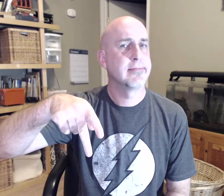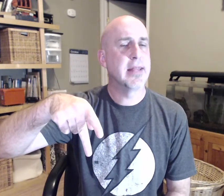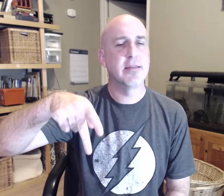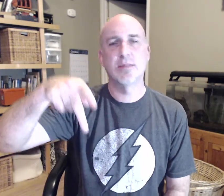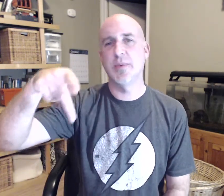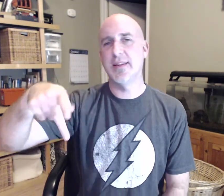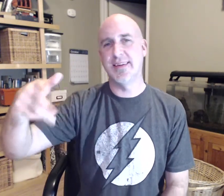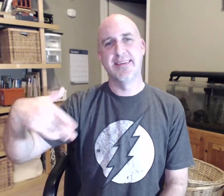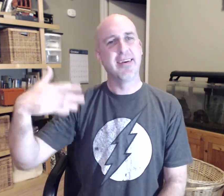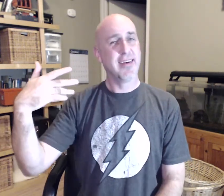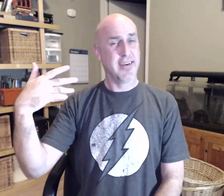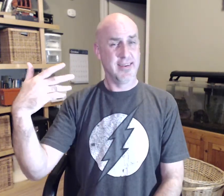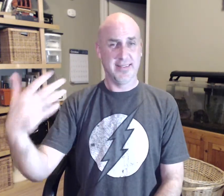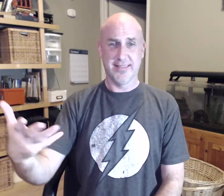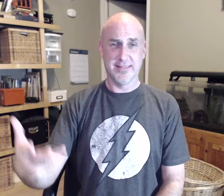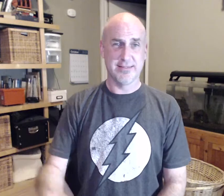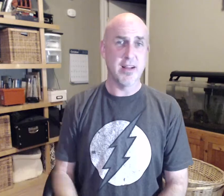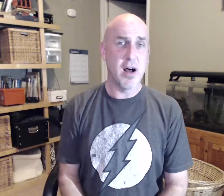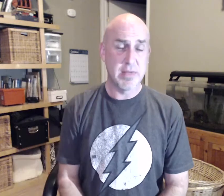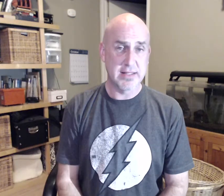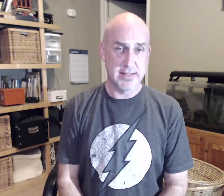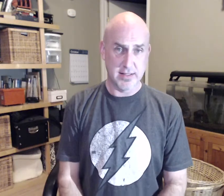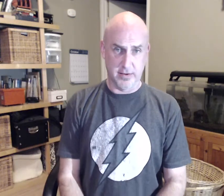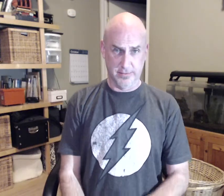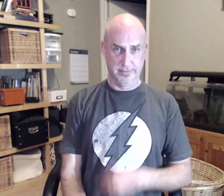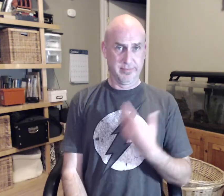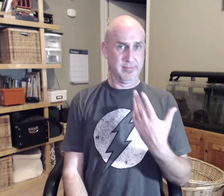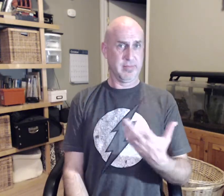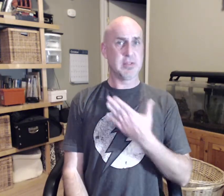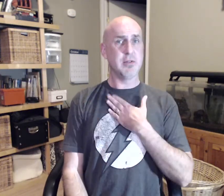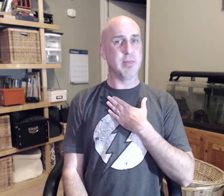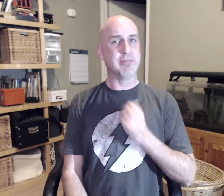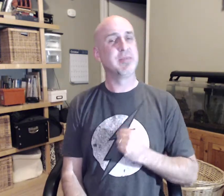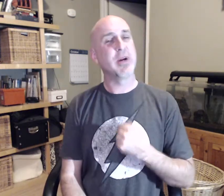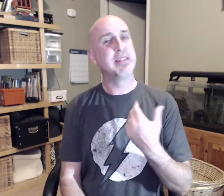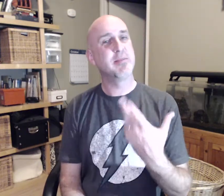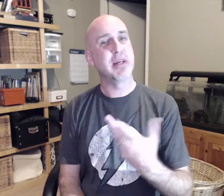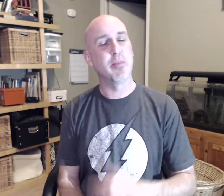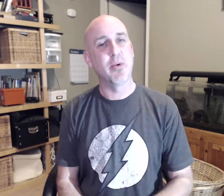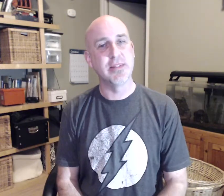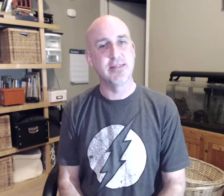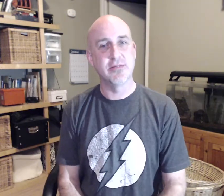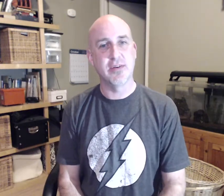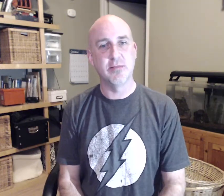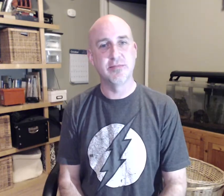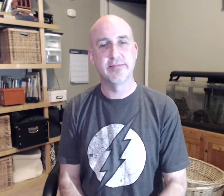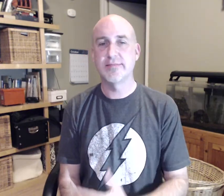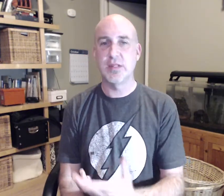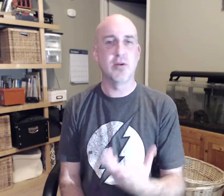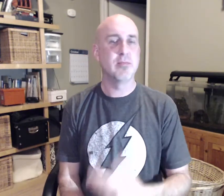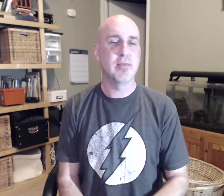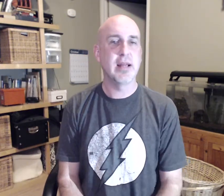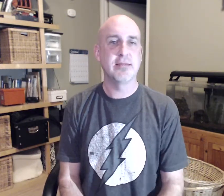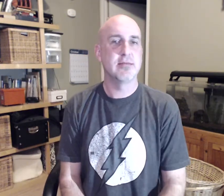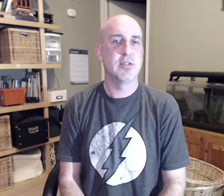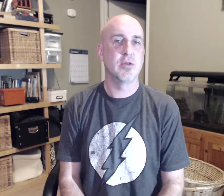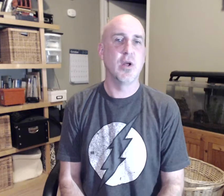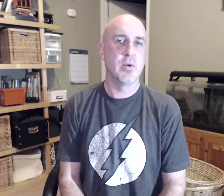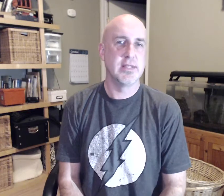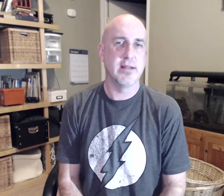And they'll spell it comically slow. Excuse me, trying to make a point of, your low